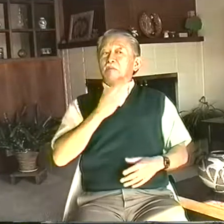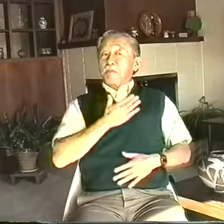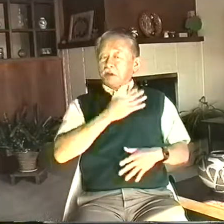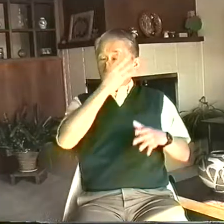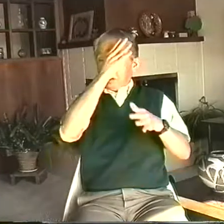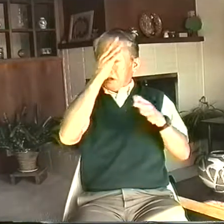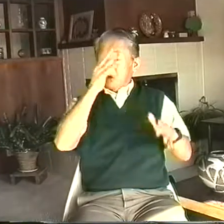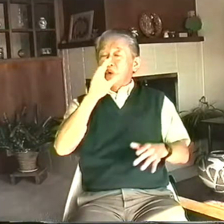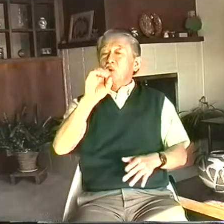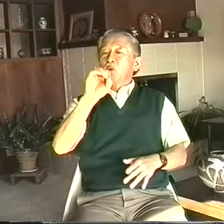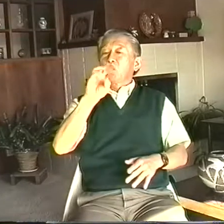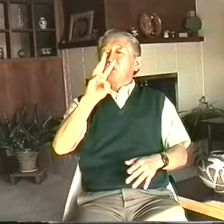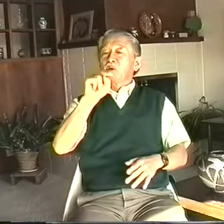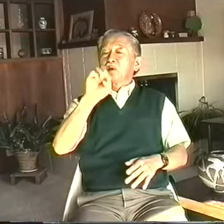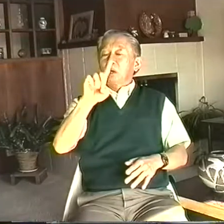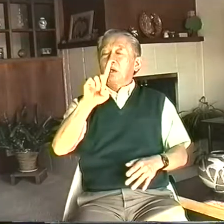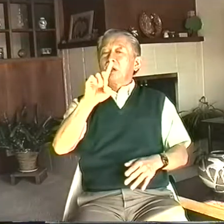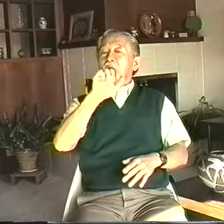My father came to the U.S. at the age of 4.